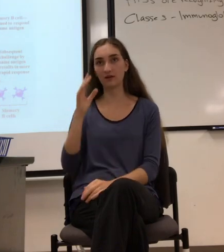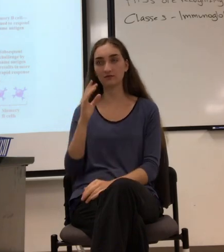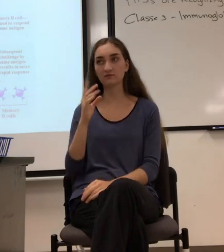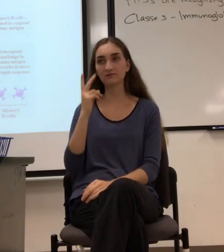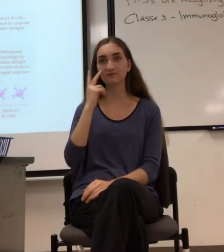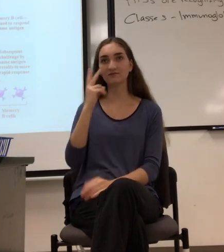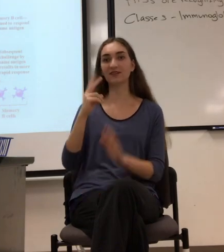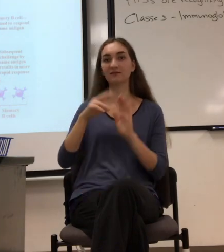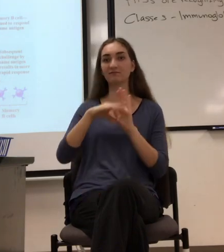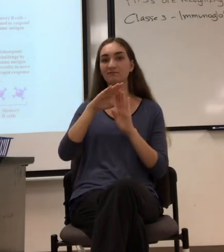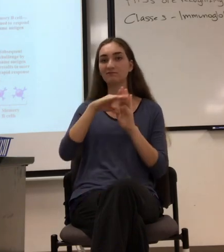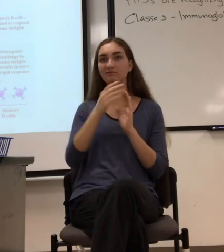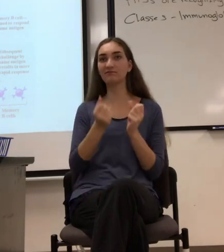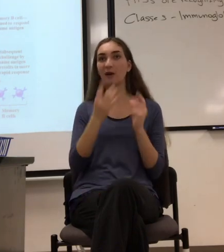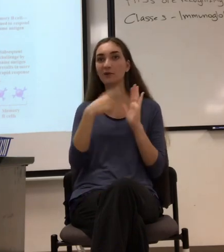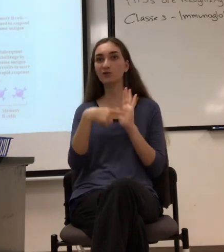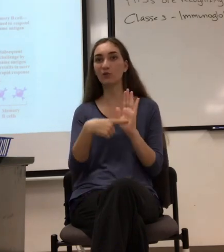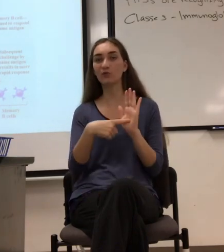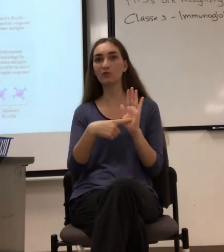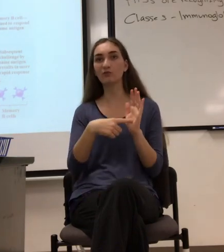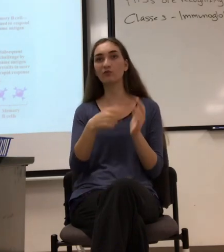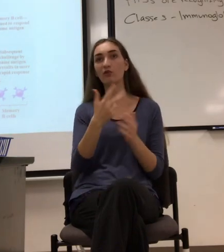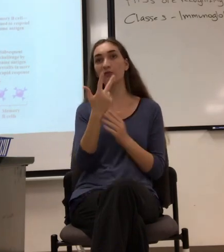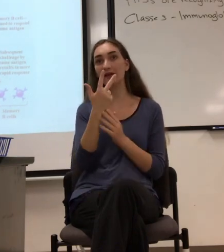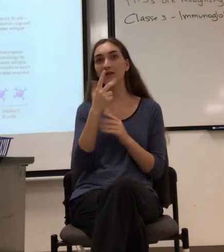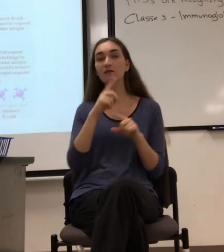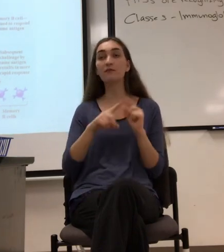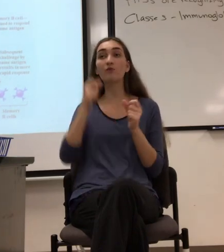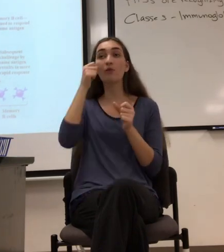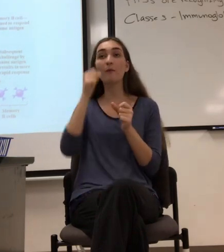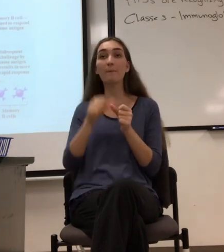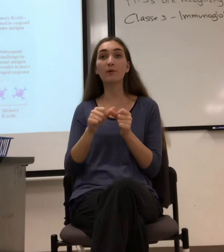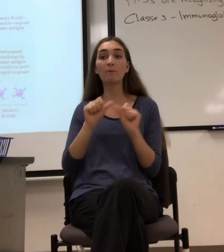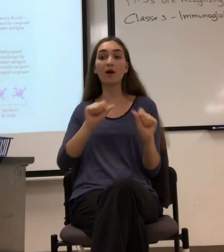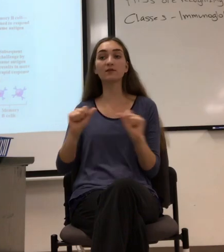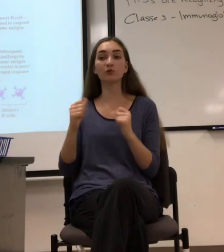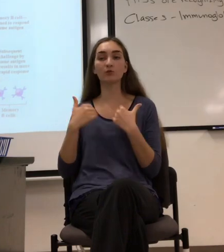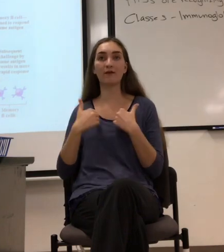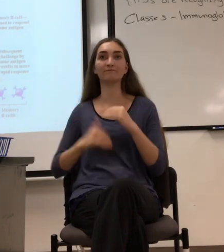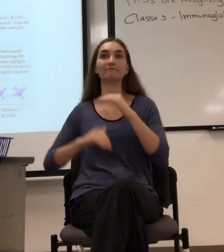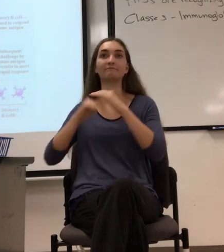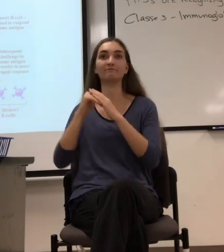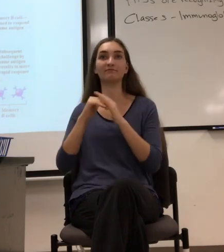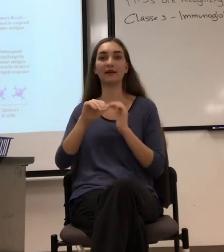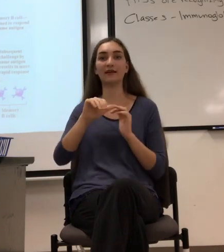3. But remember, you can have 10 to the 11th power of them.